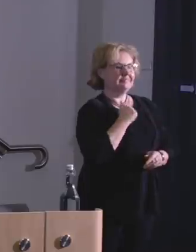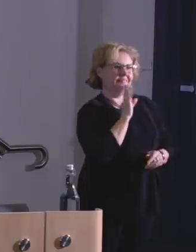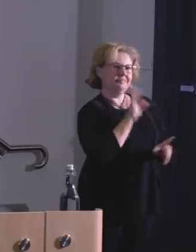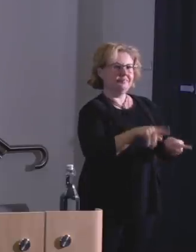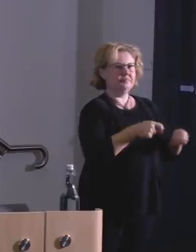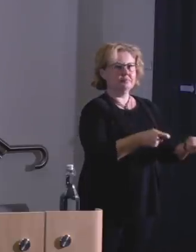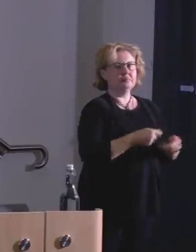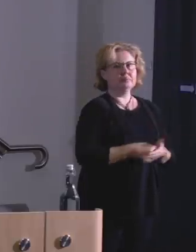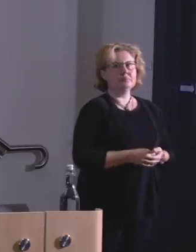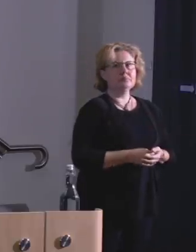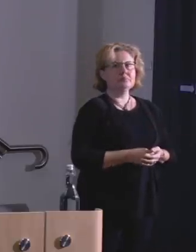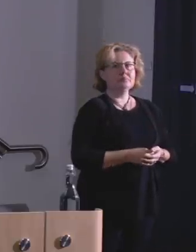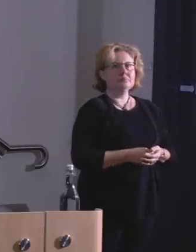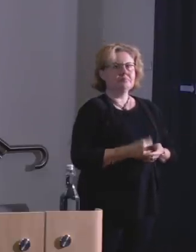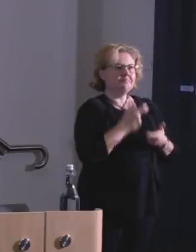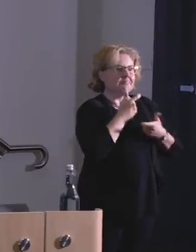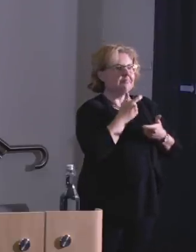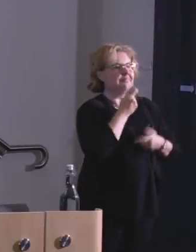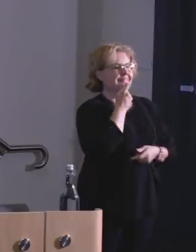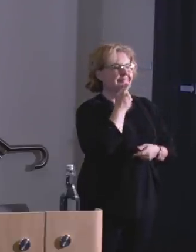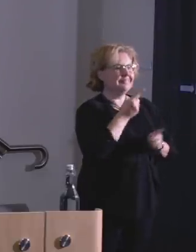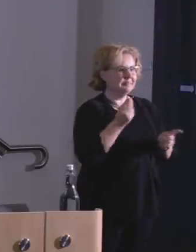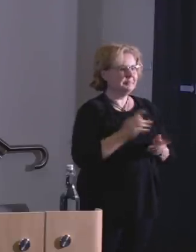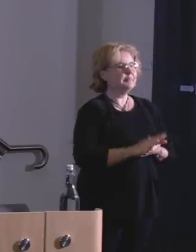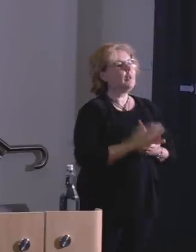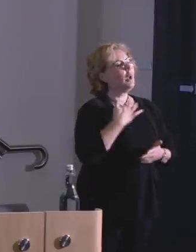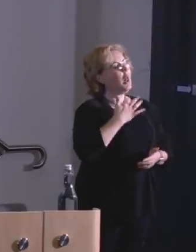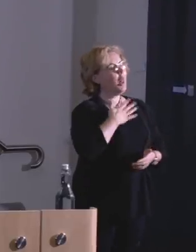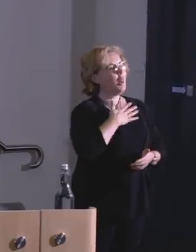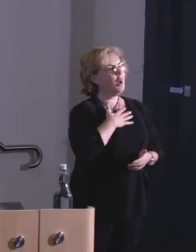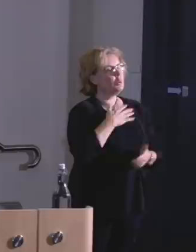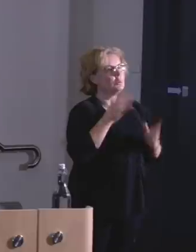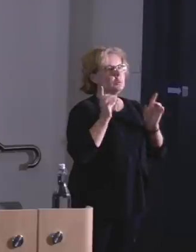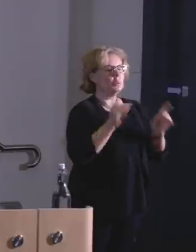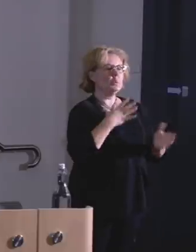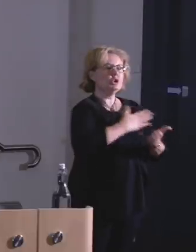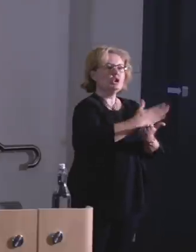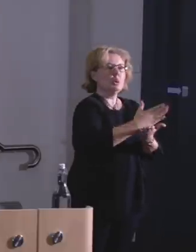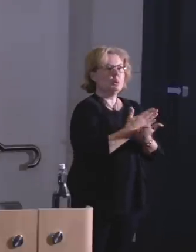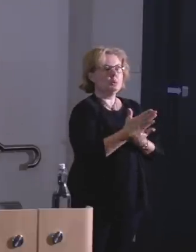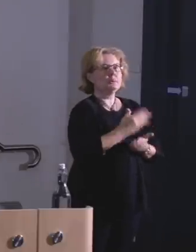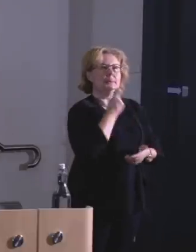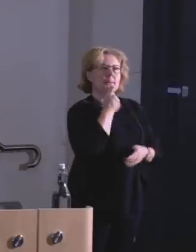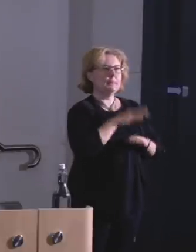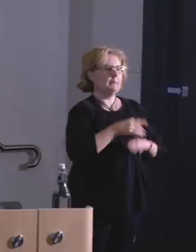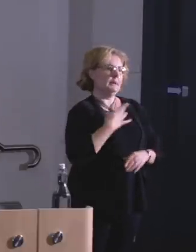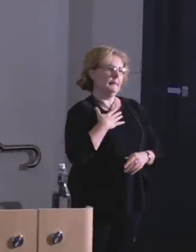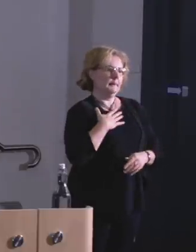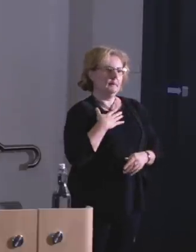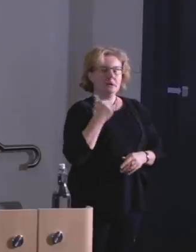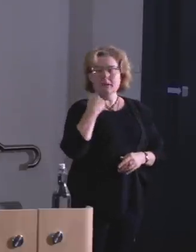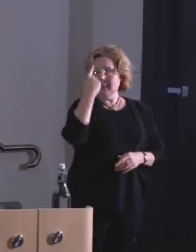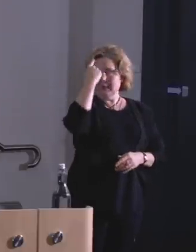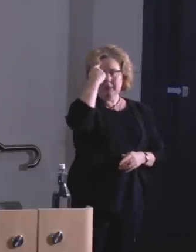I thought that I might begin by just sharing a little about myself, because I think it's